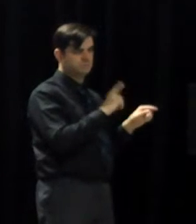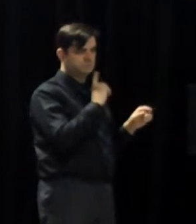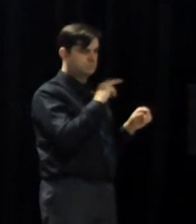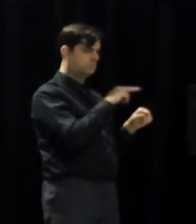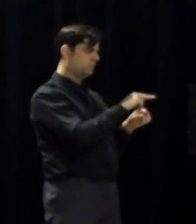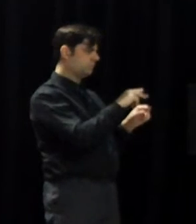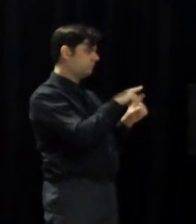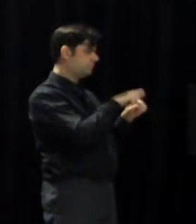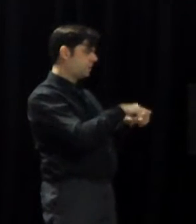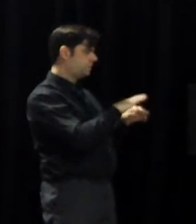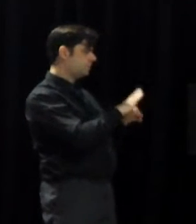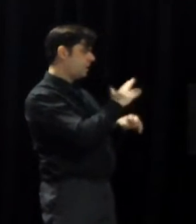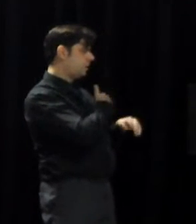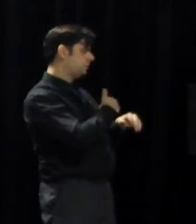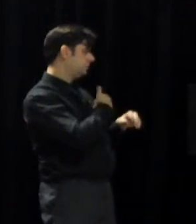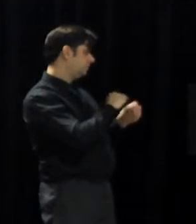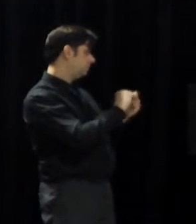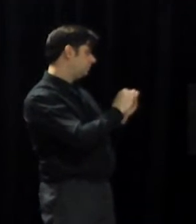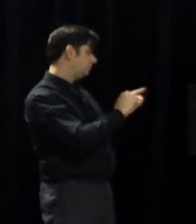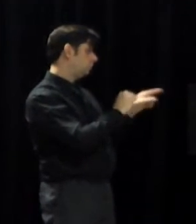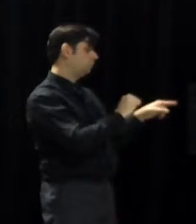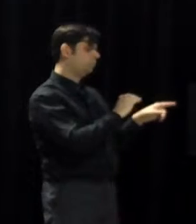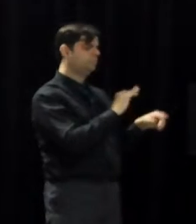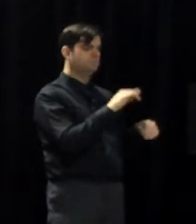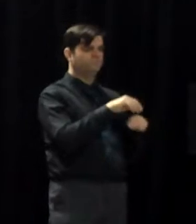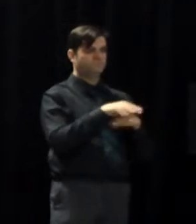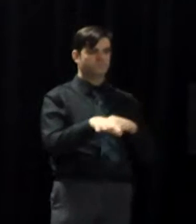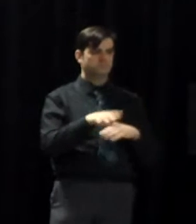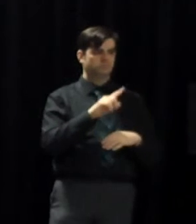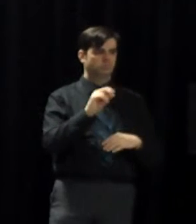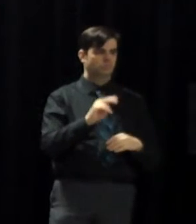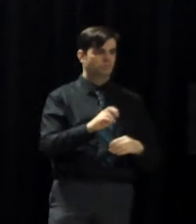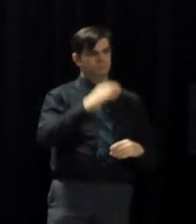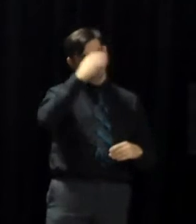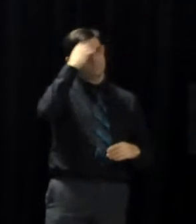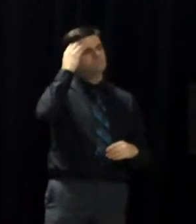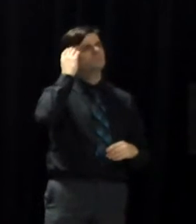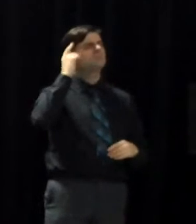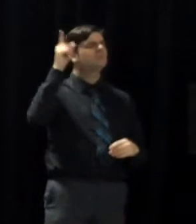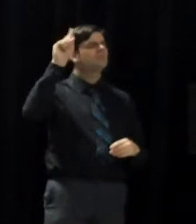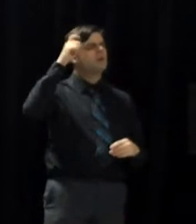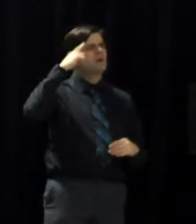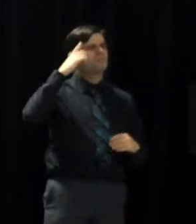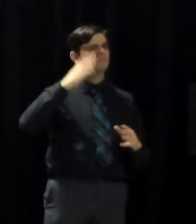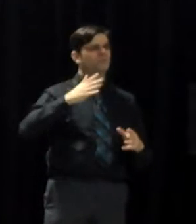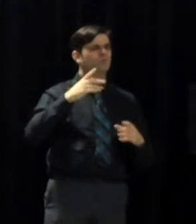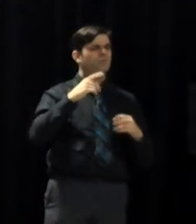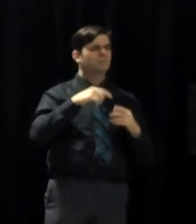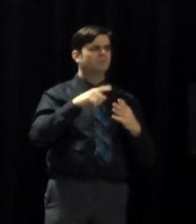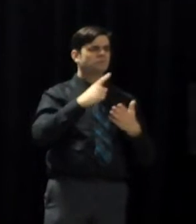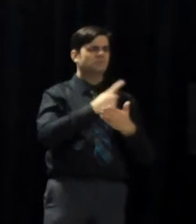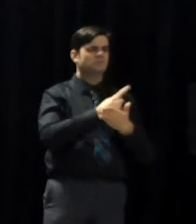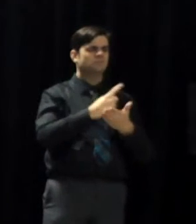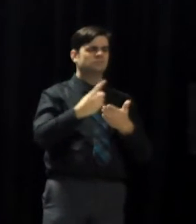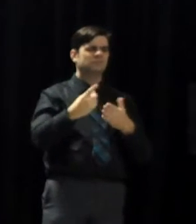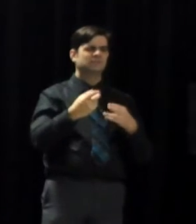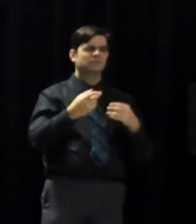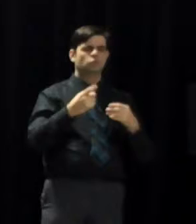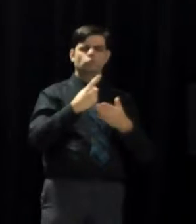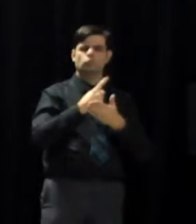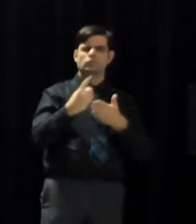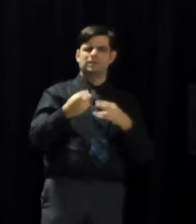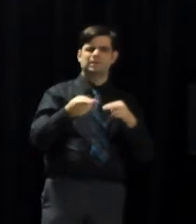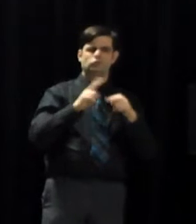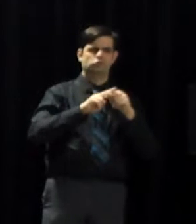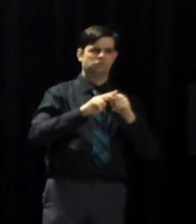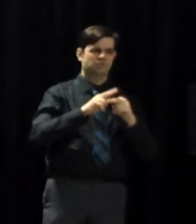about a week of increased hospitalizations. I don't know what he means by what kind of level of increases.